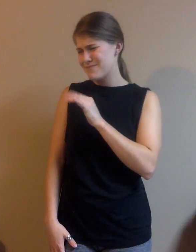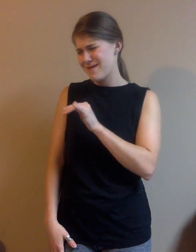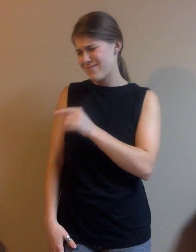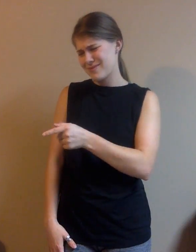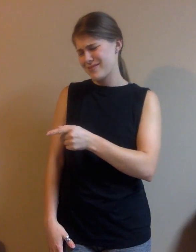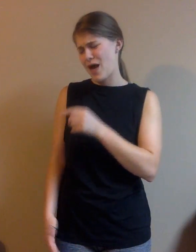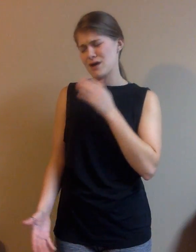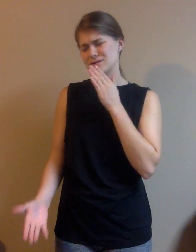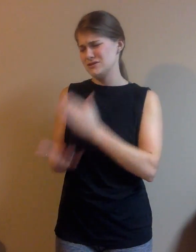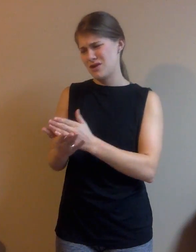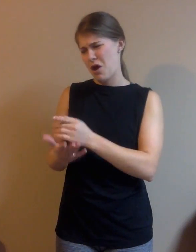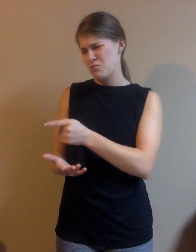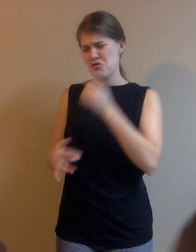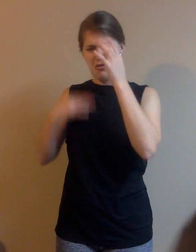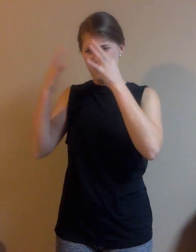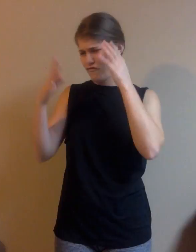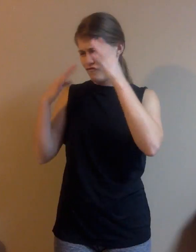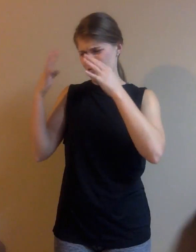it's confusing everybody.